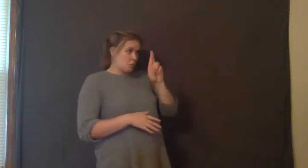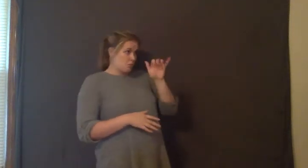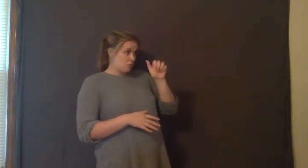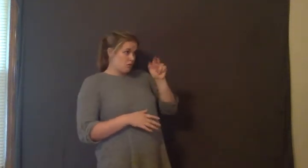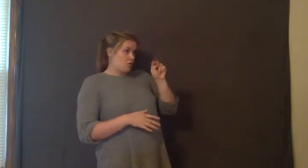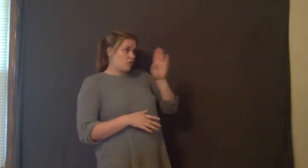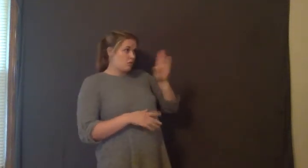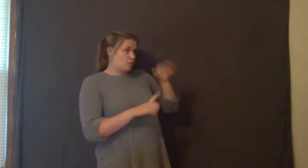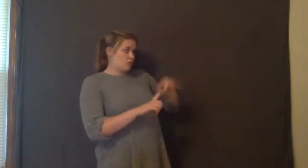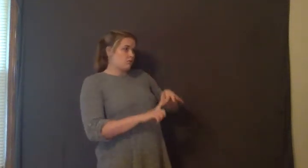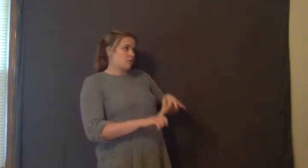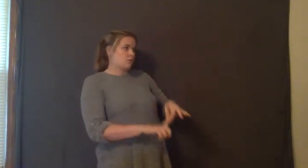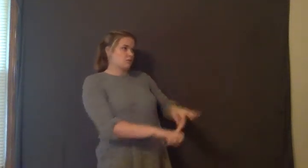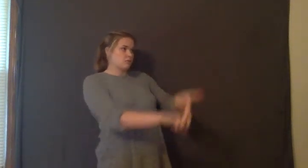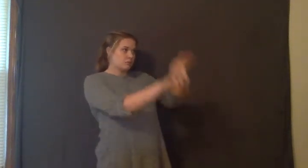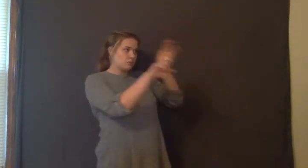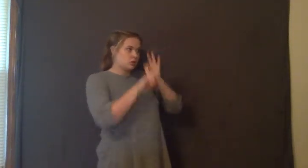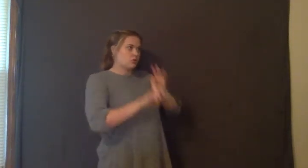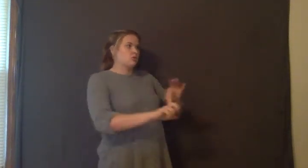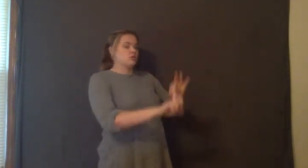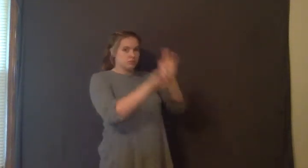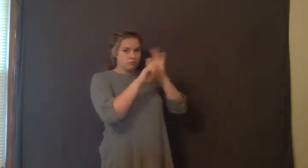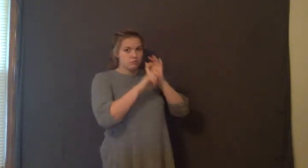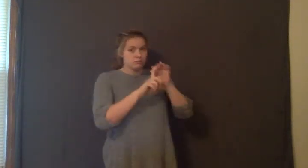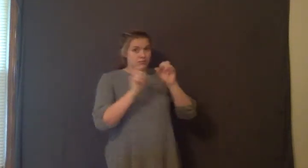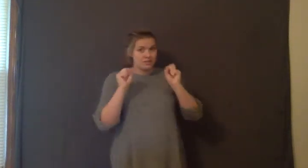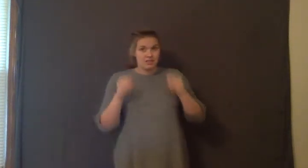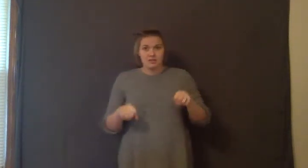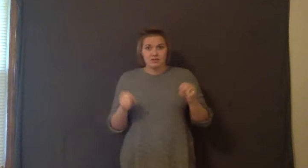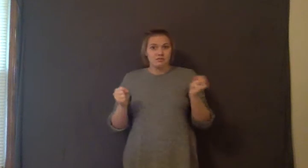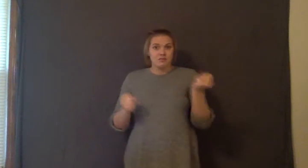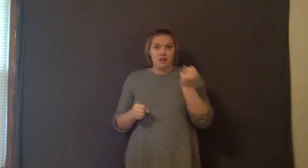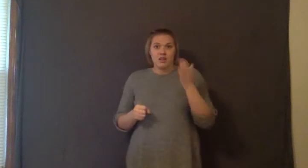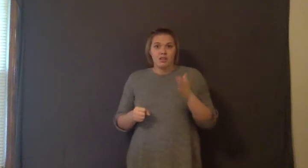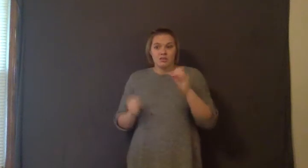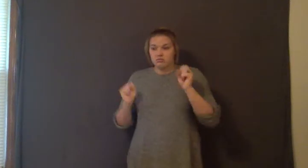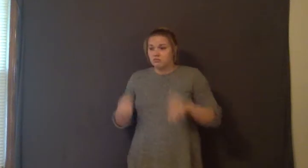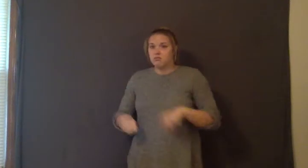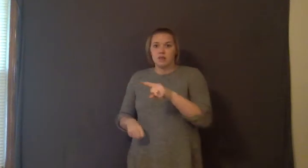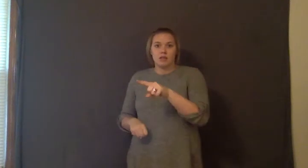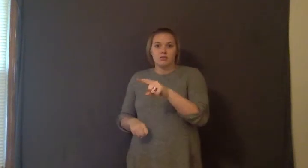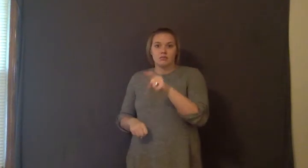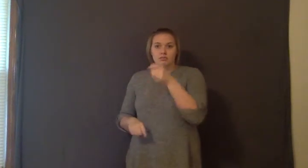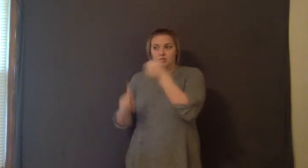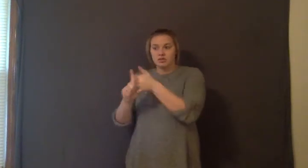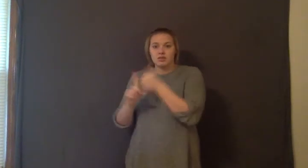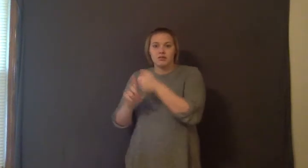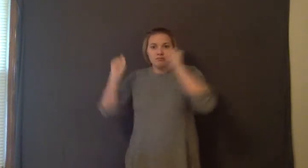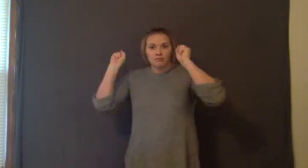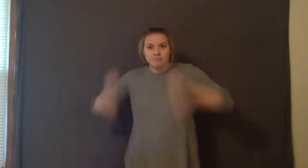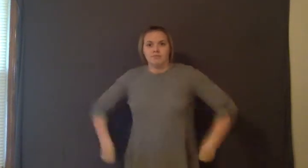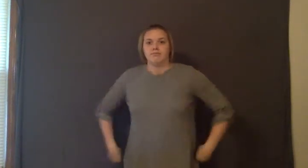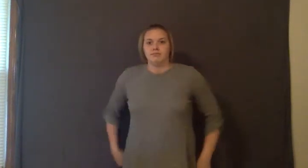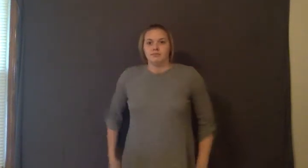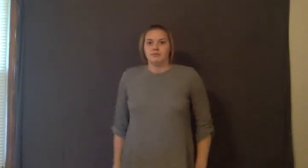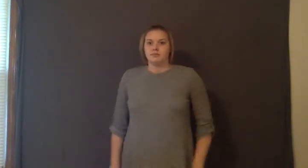do anything you want to do." I will never forget it. And then she said, "I just need you to promise me 3